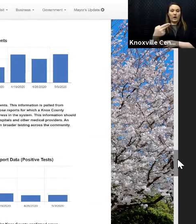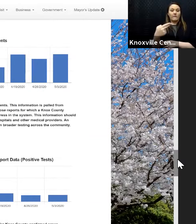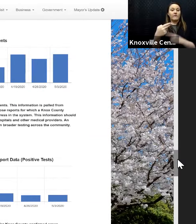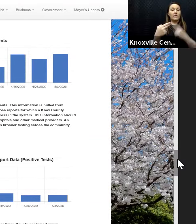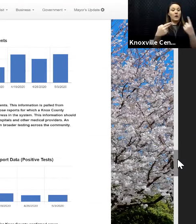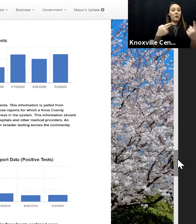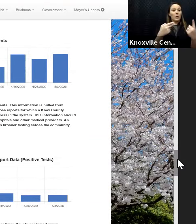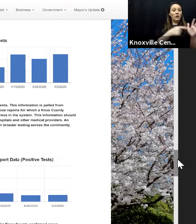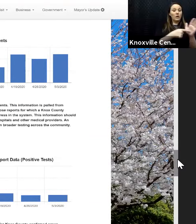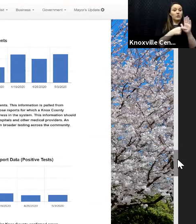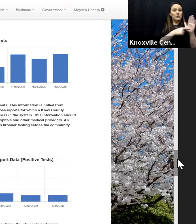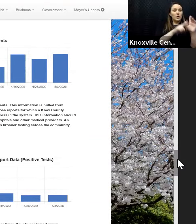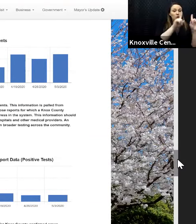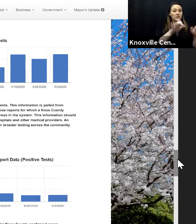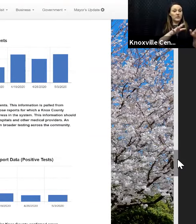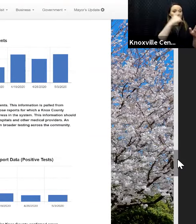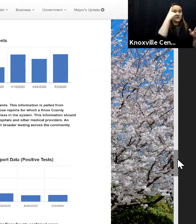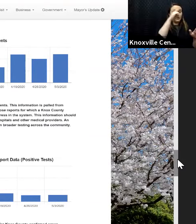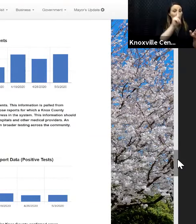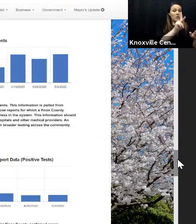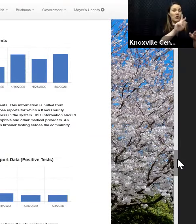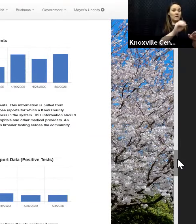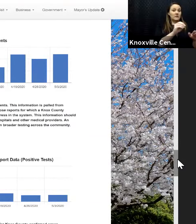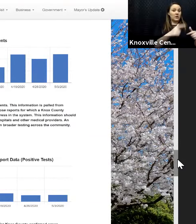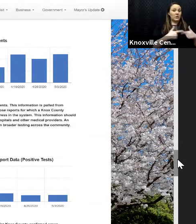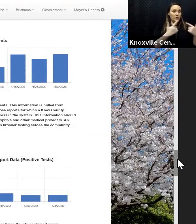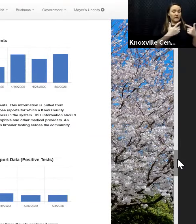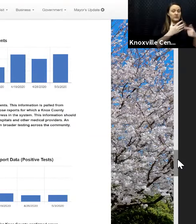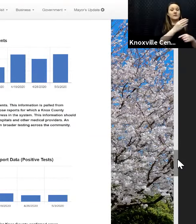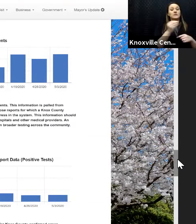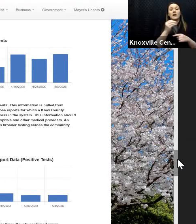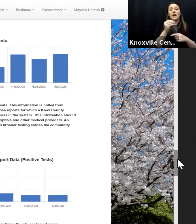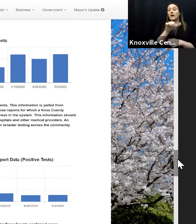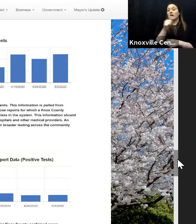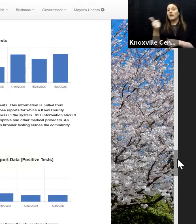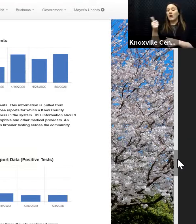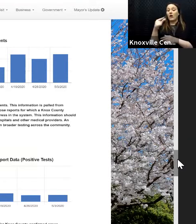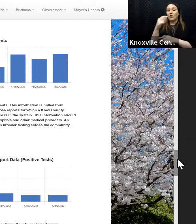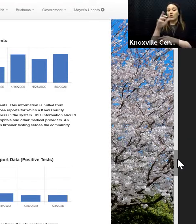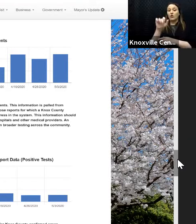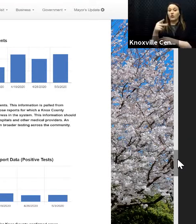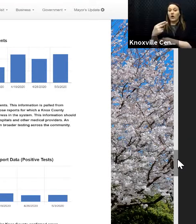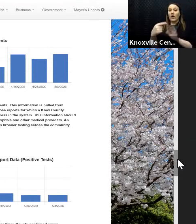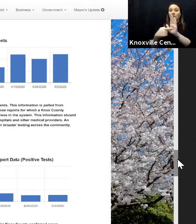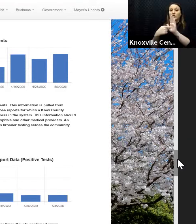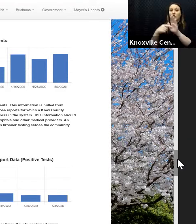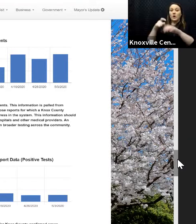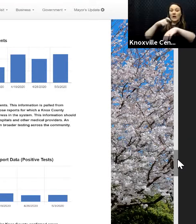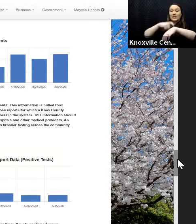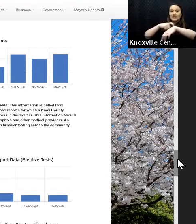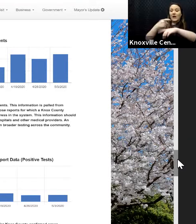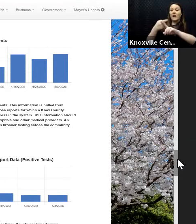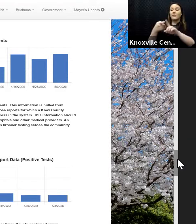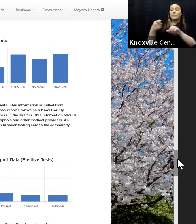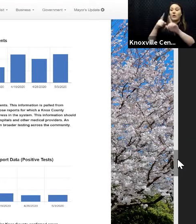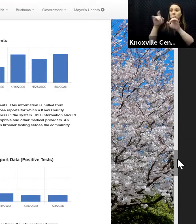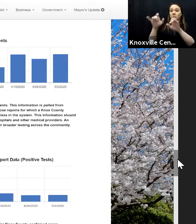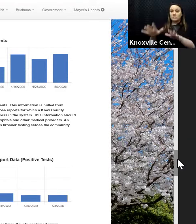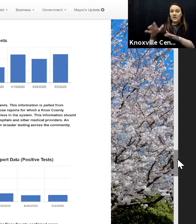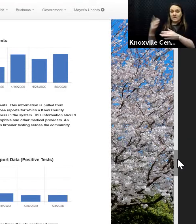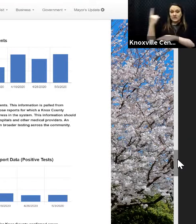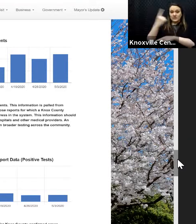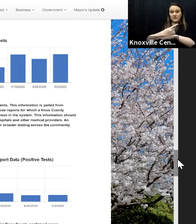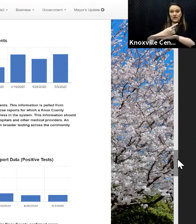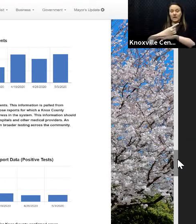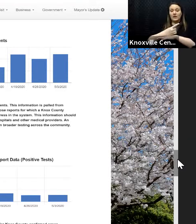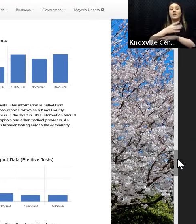County residents and another for average time between the specimen collection date and lab reporting data. Under each